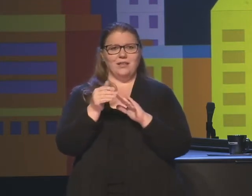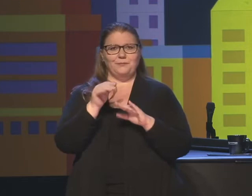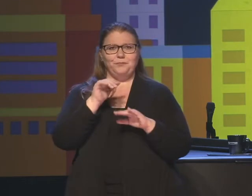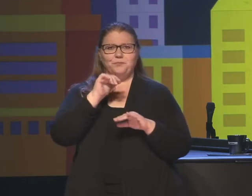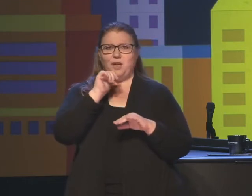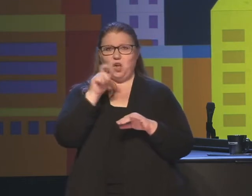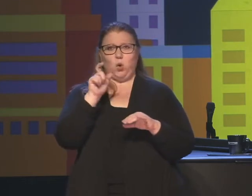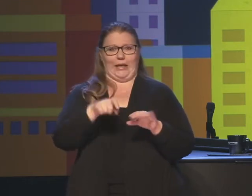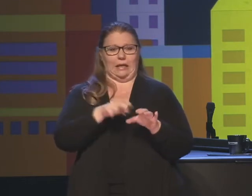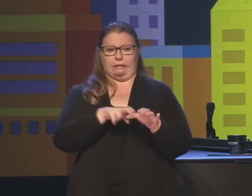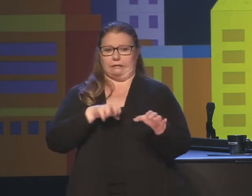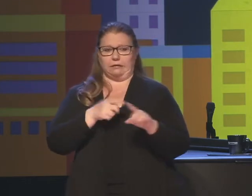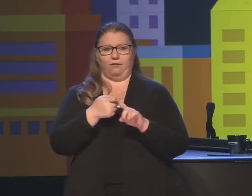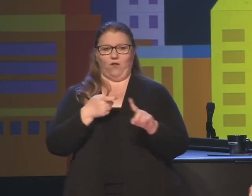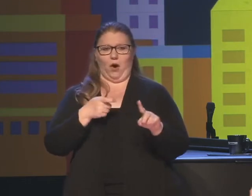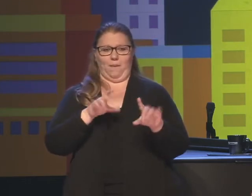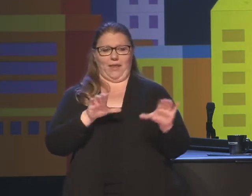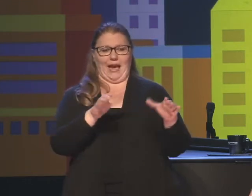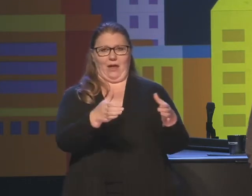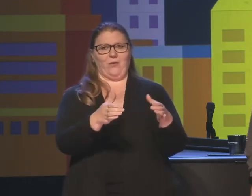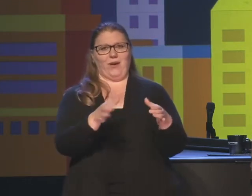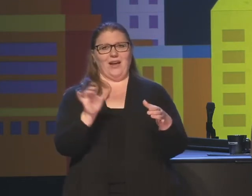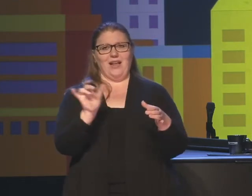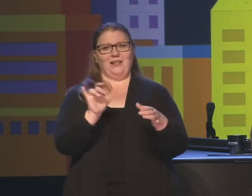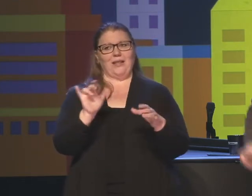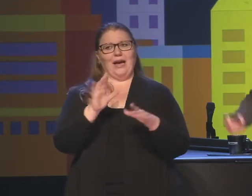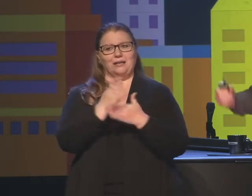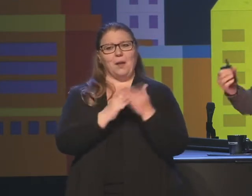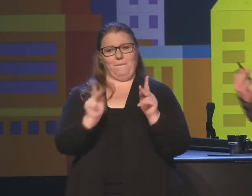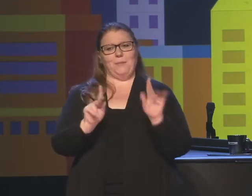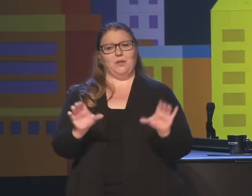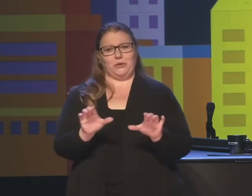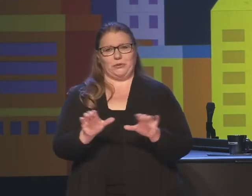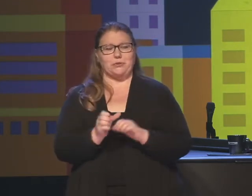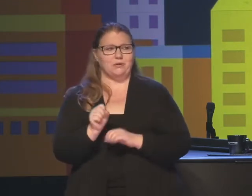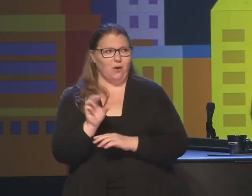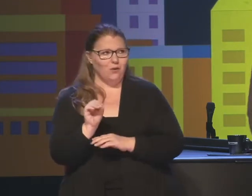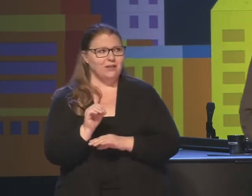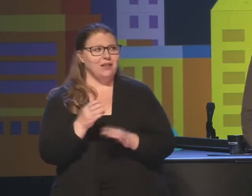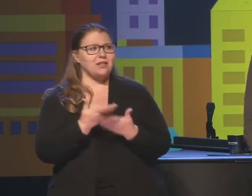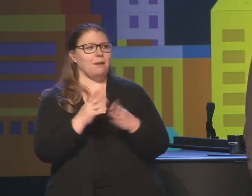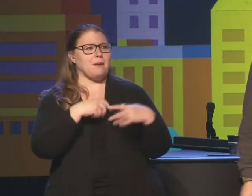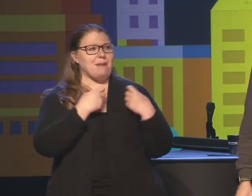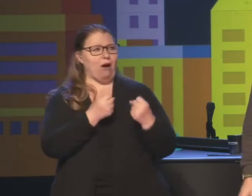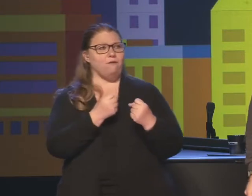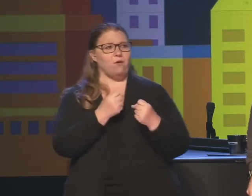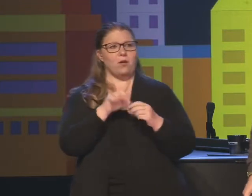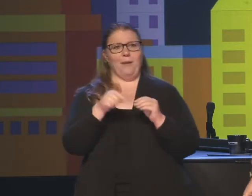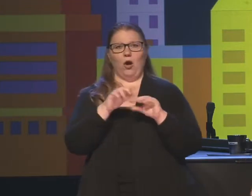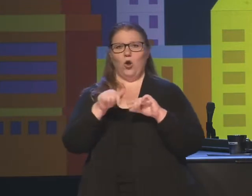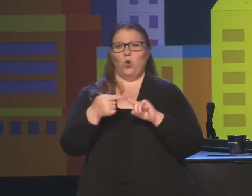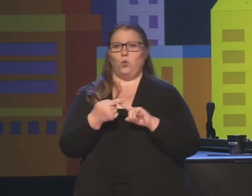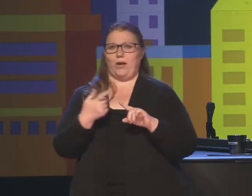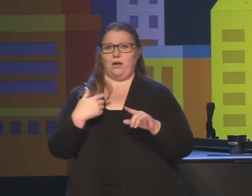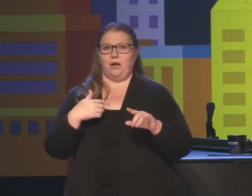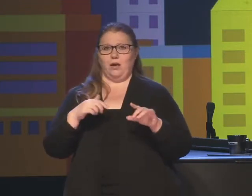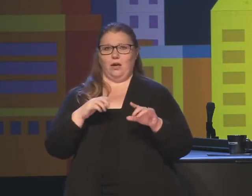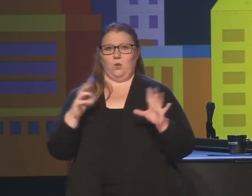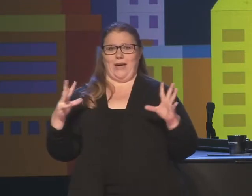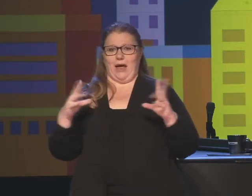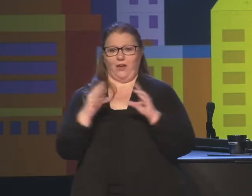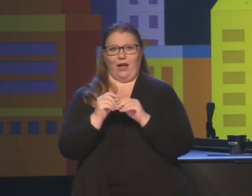our assembly, as is the custom of some. Right? There's something powerful about when we gather together. Yesterday, I stayed up past my